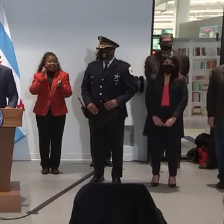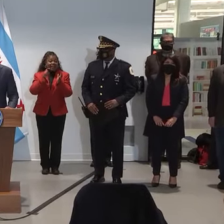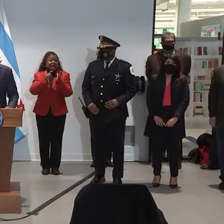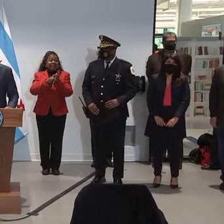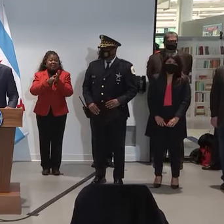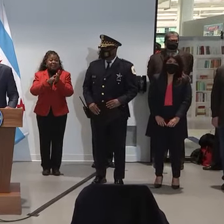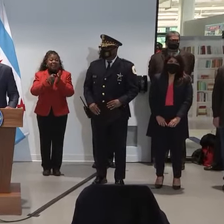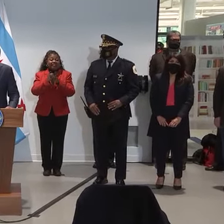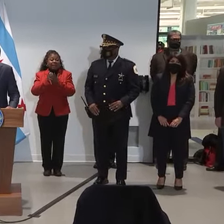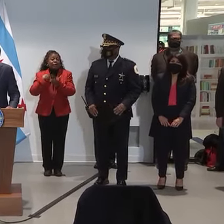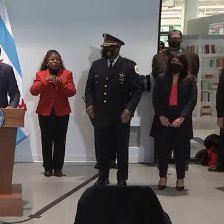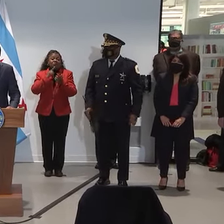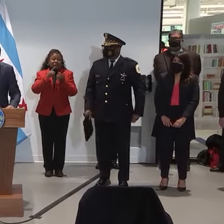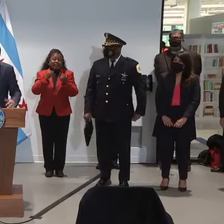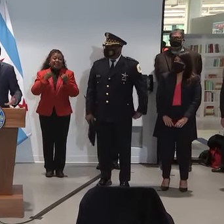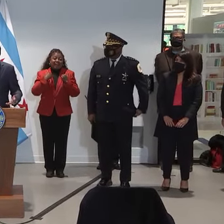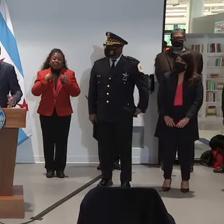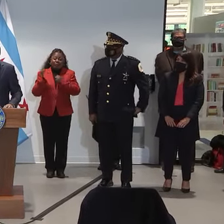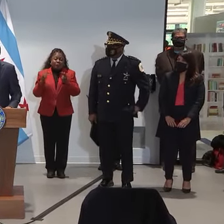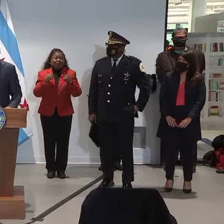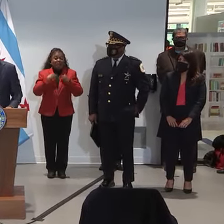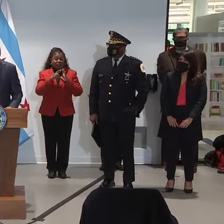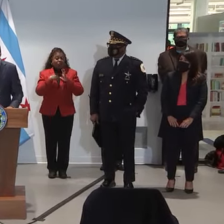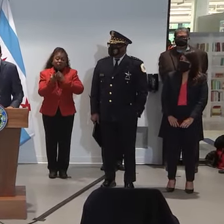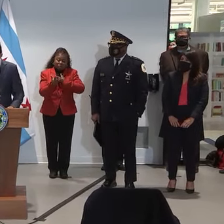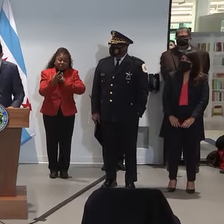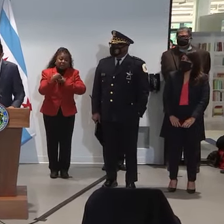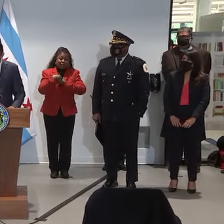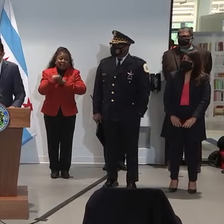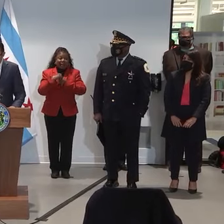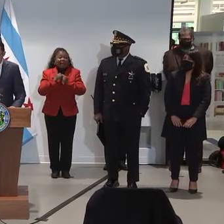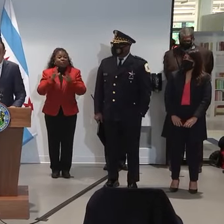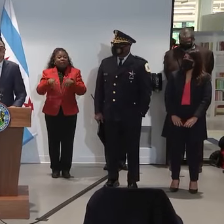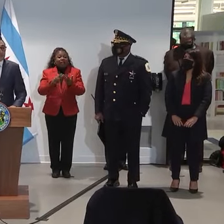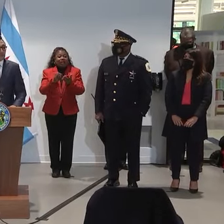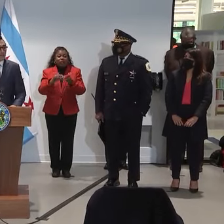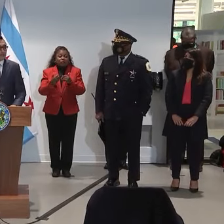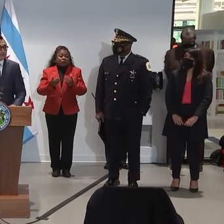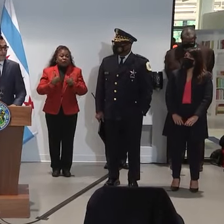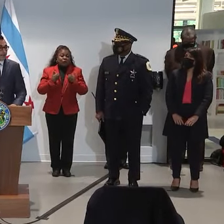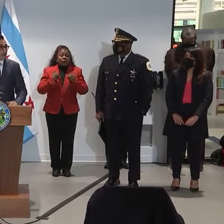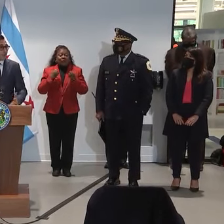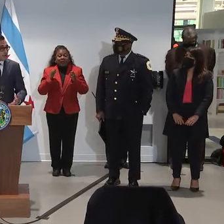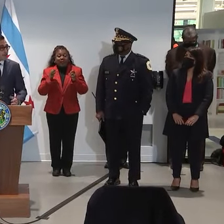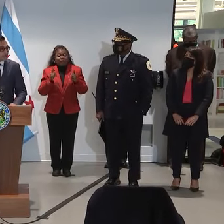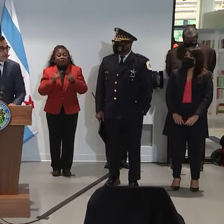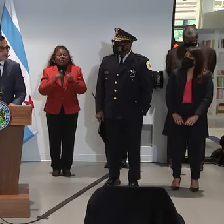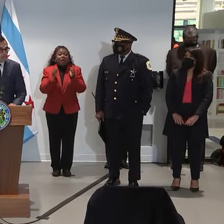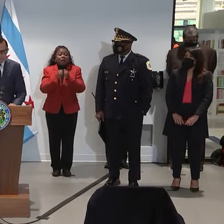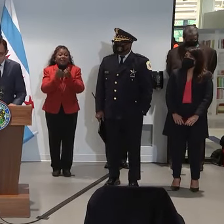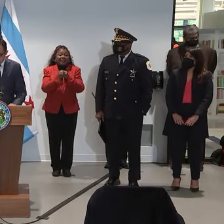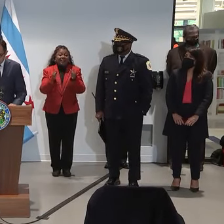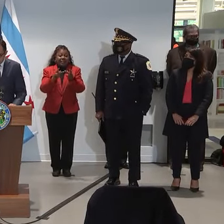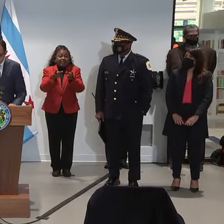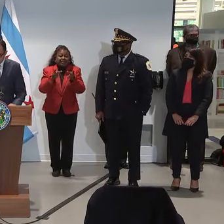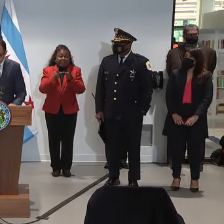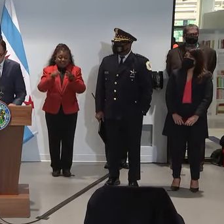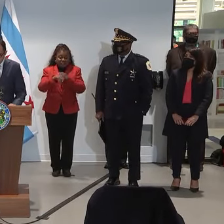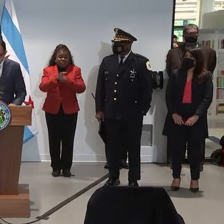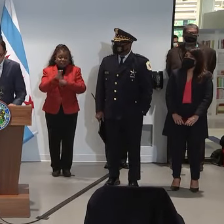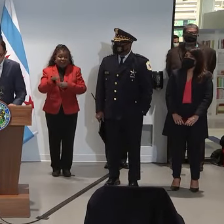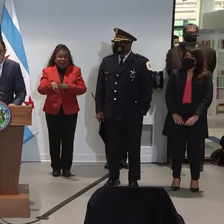acknowledgement that we all have a role to play in providing youth with opportunities and with safe spaces in